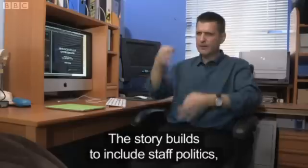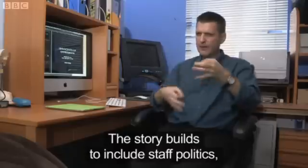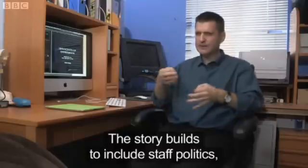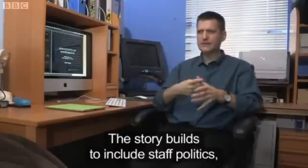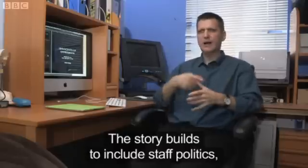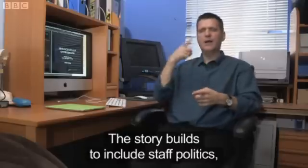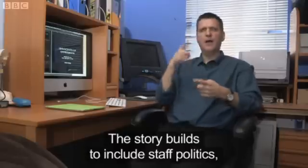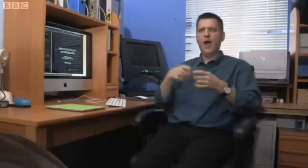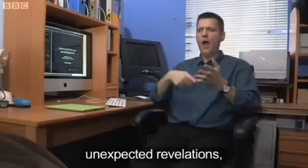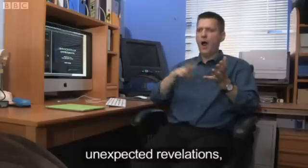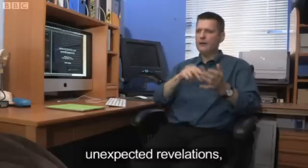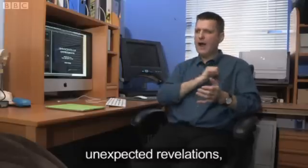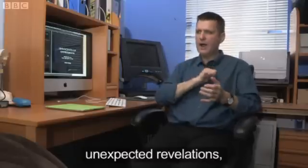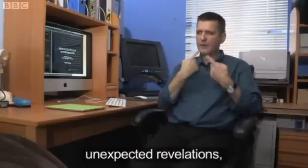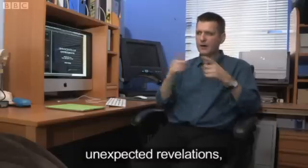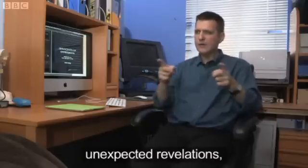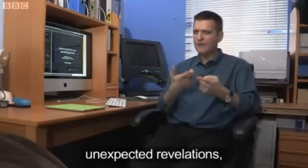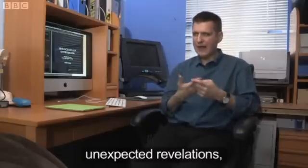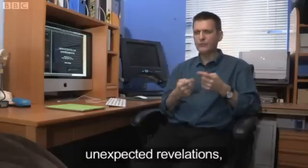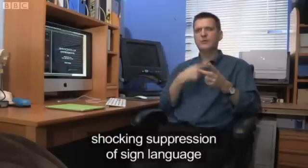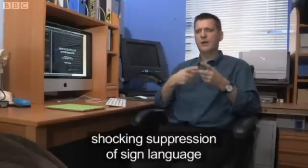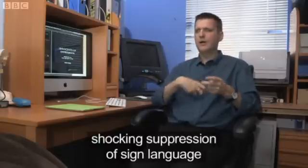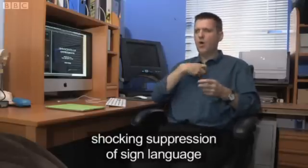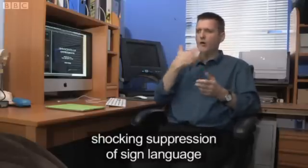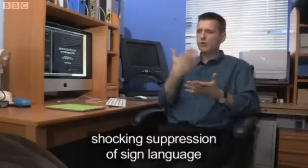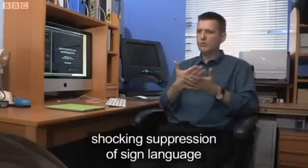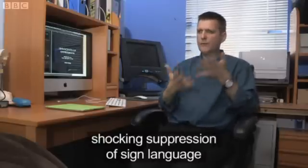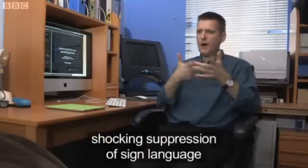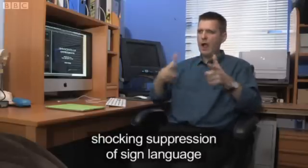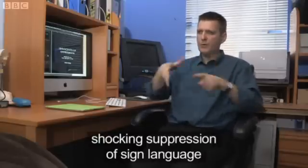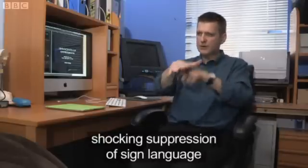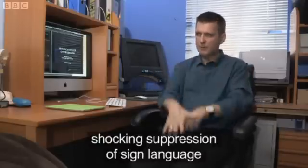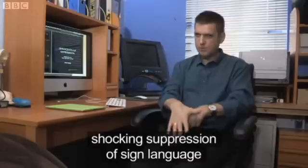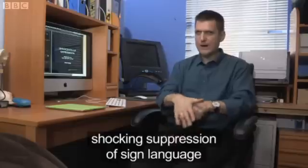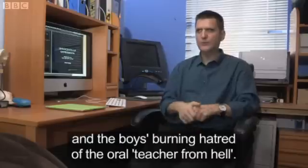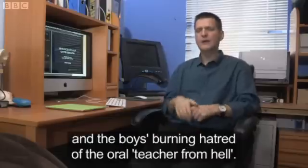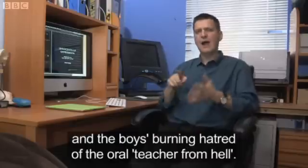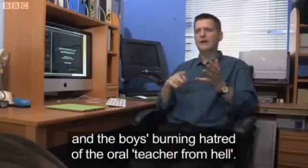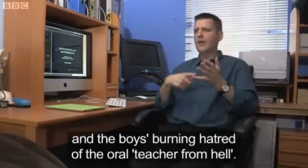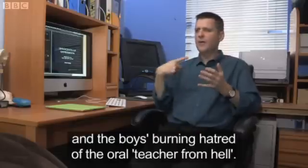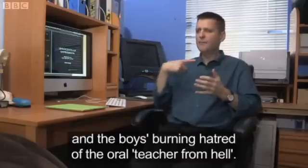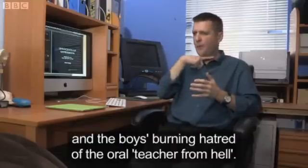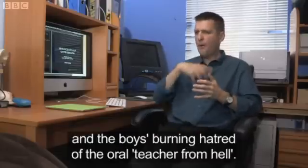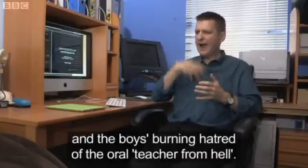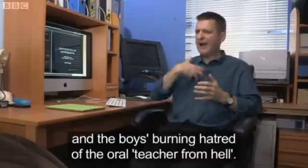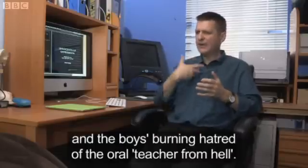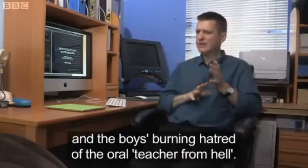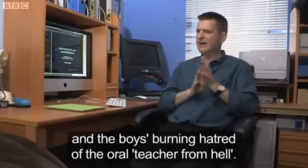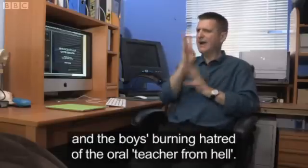staff politics, unexpected revelations, shocking suppression of sign language and the boys' burning hatred of the oral teacher from